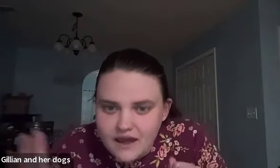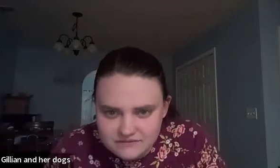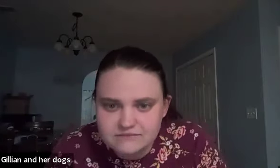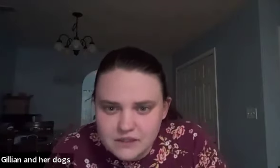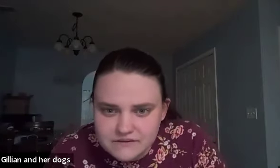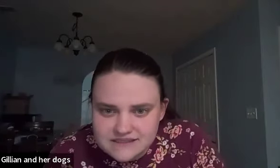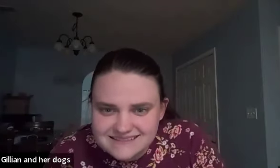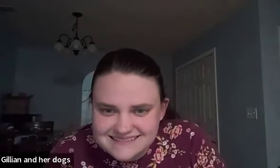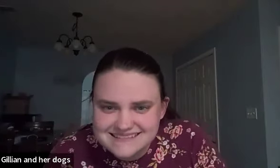yeah, perfect.